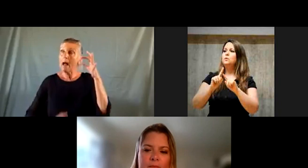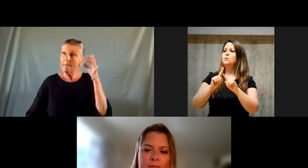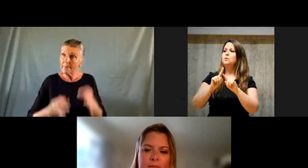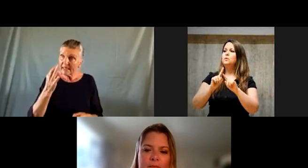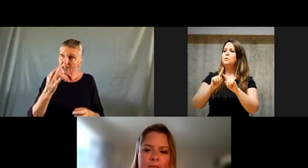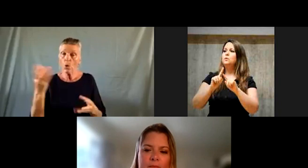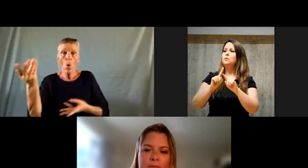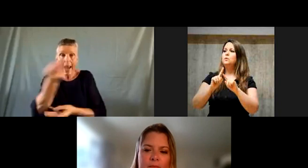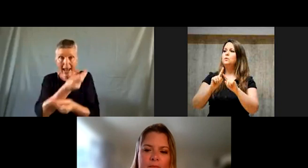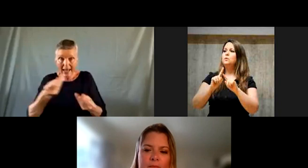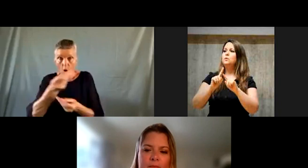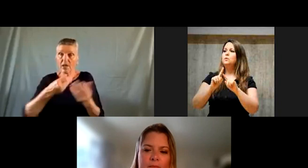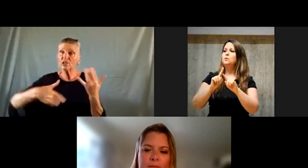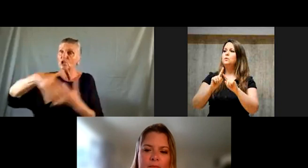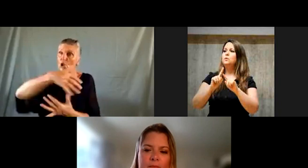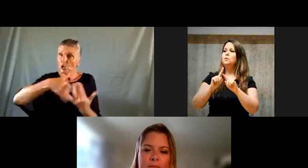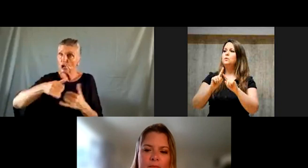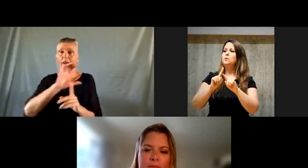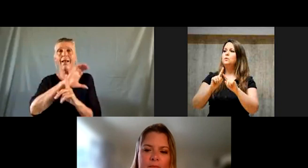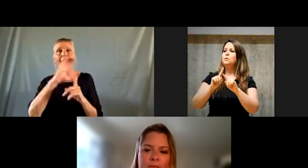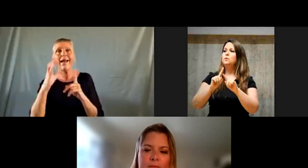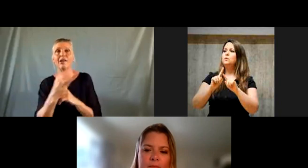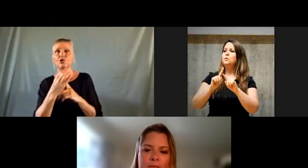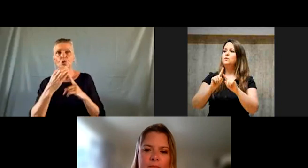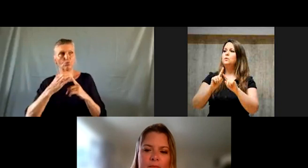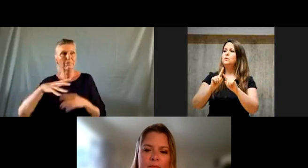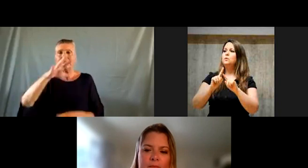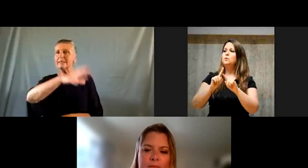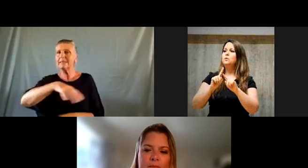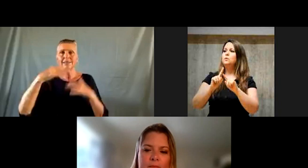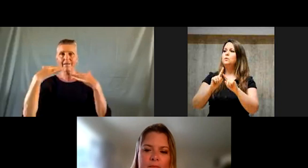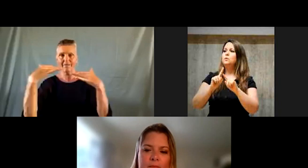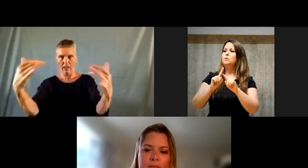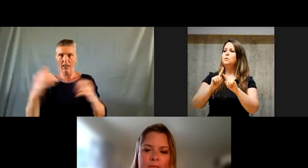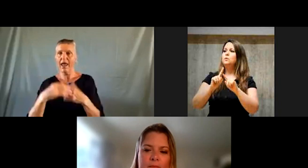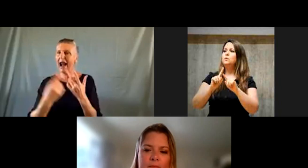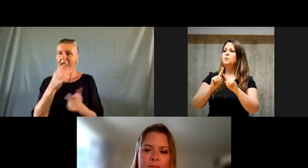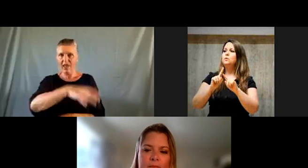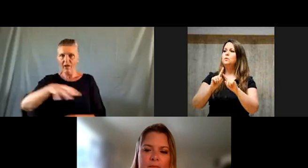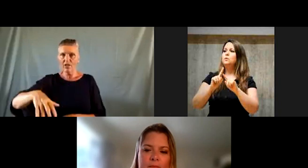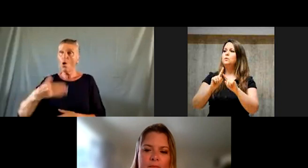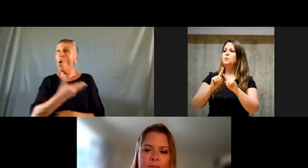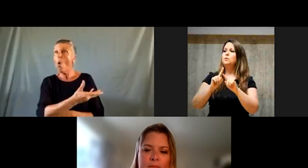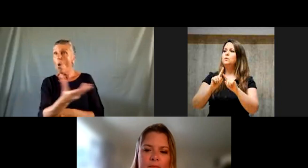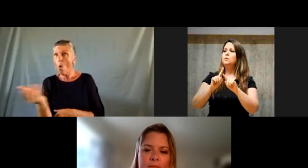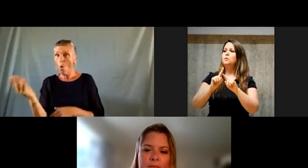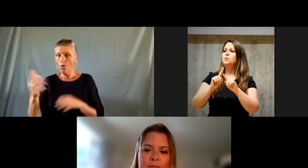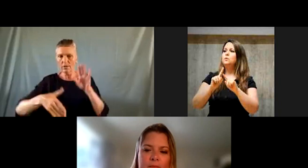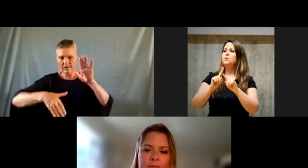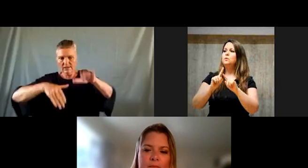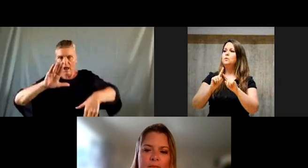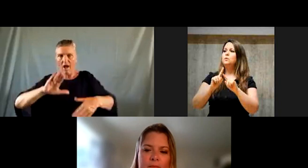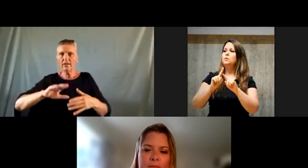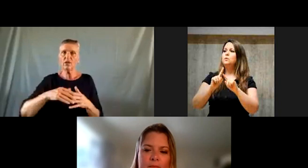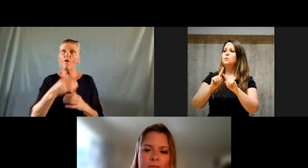social, cultural, civil, and any other fields. It includes all forms of discrimination, including